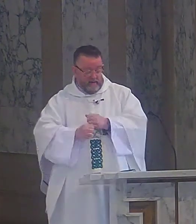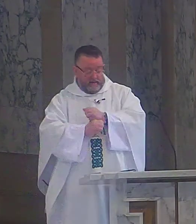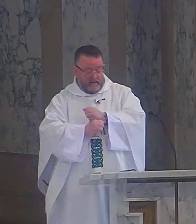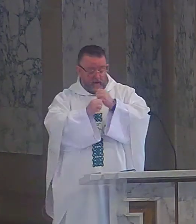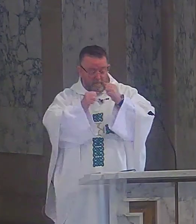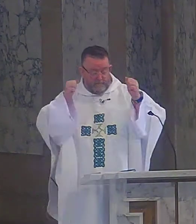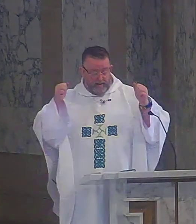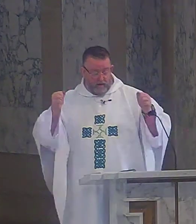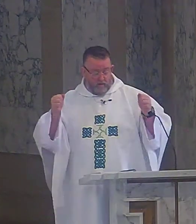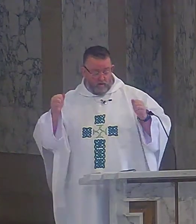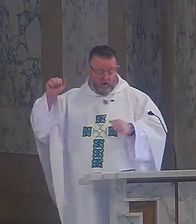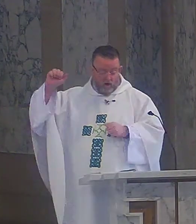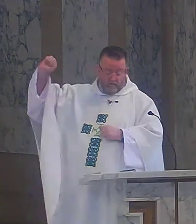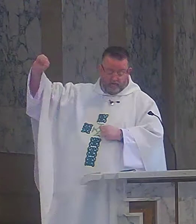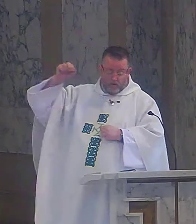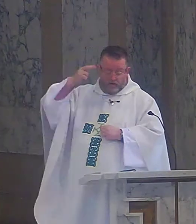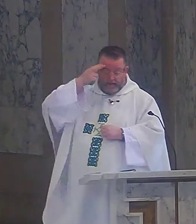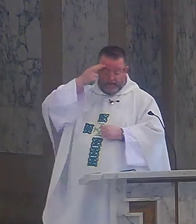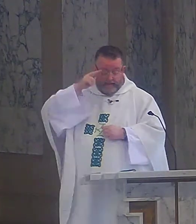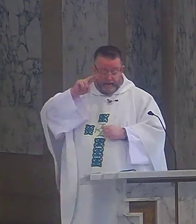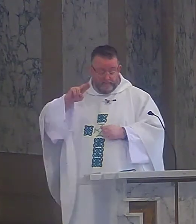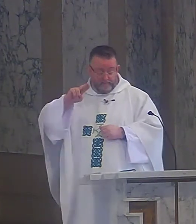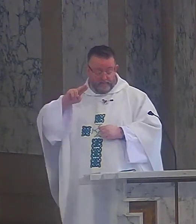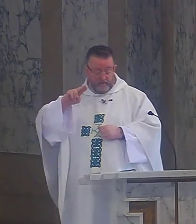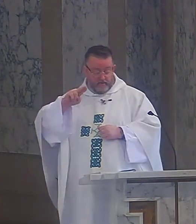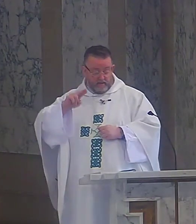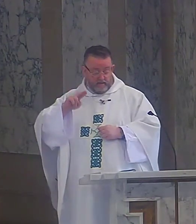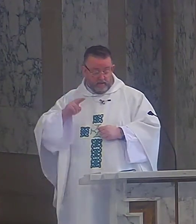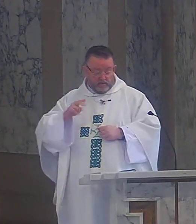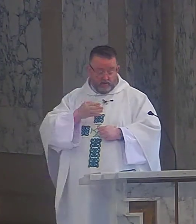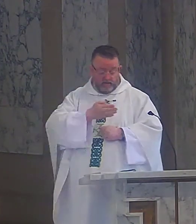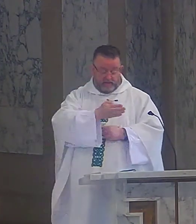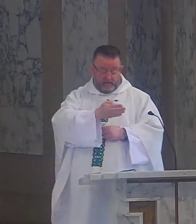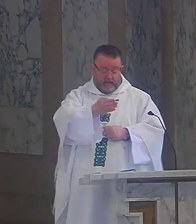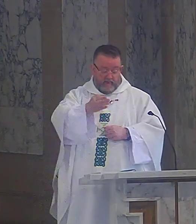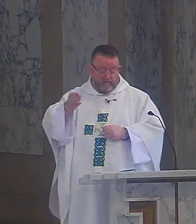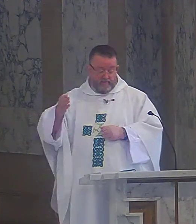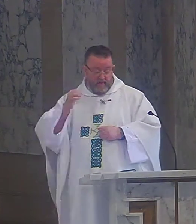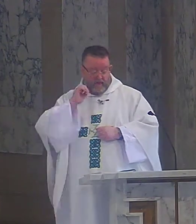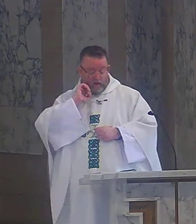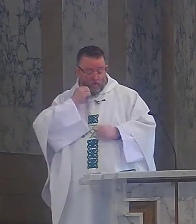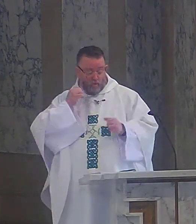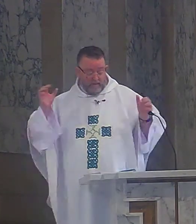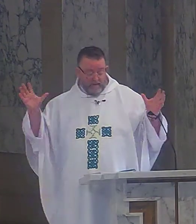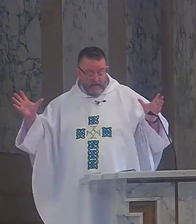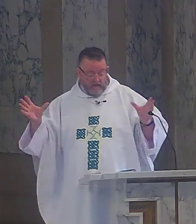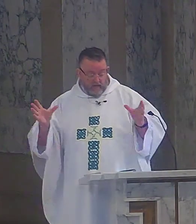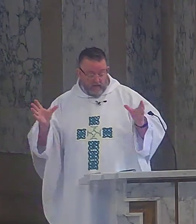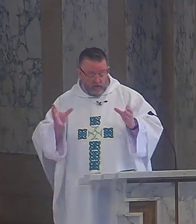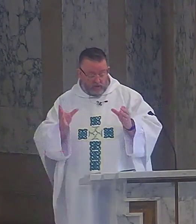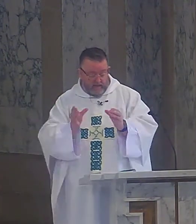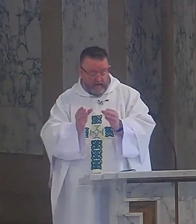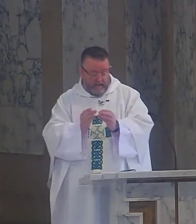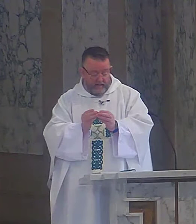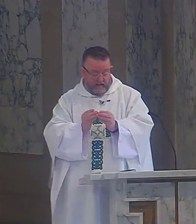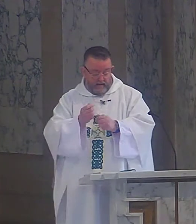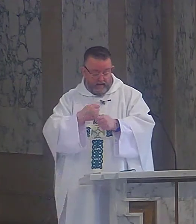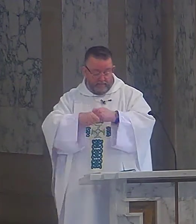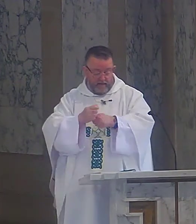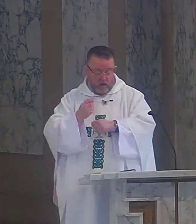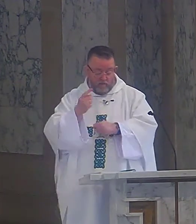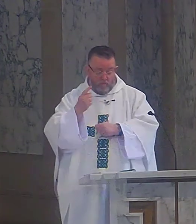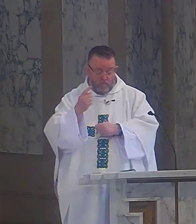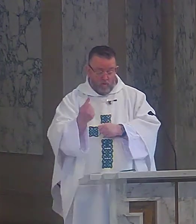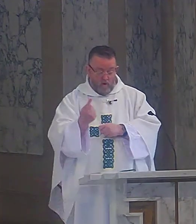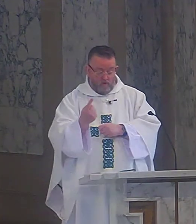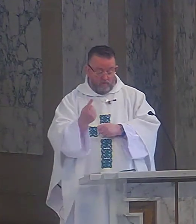the power of your name, so that they will be together and